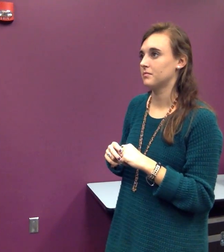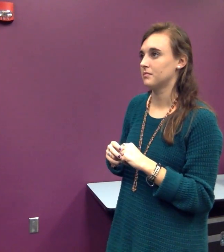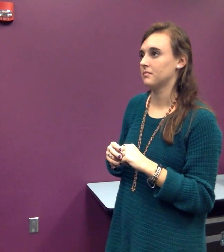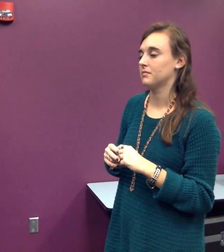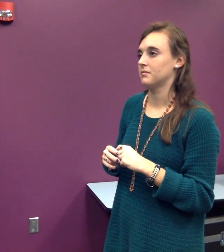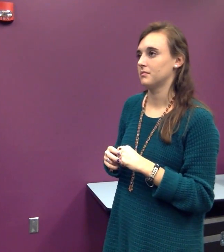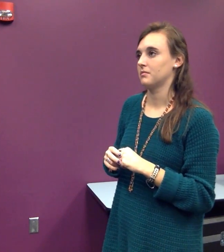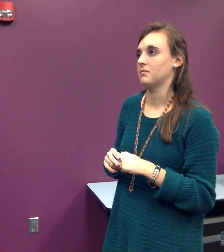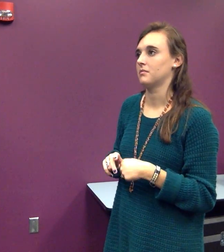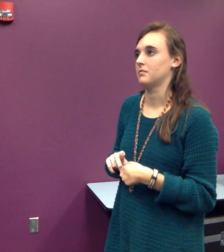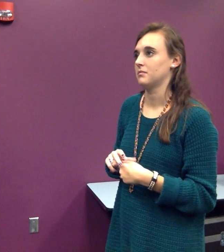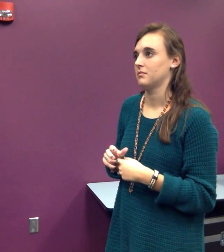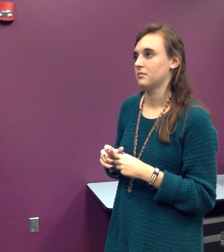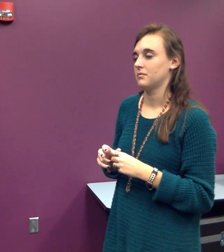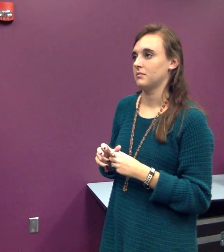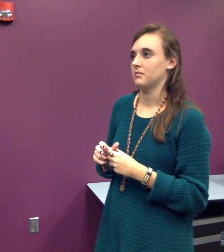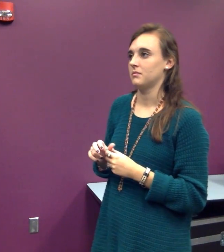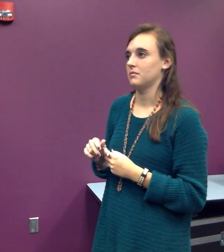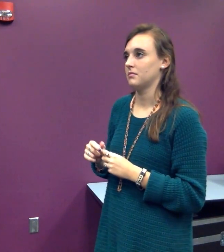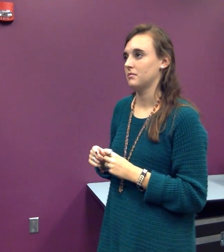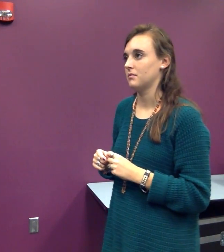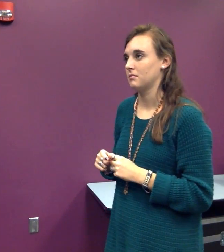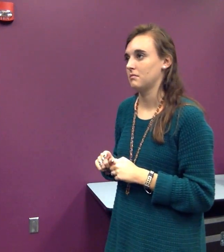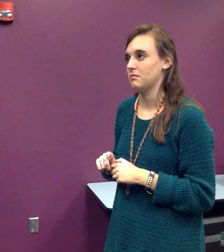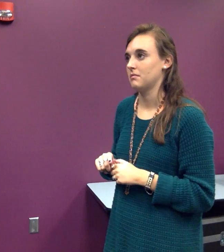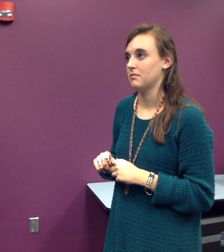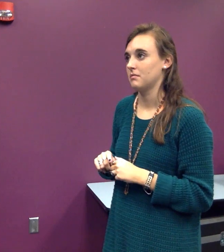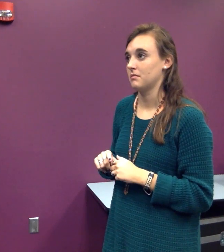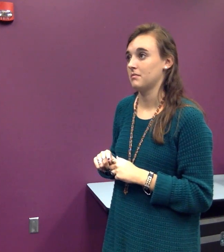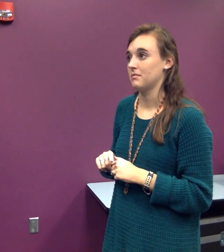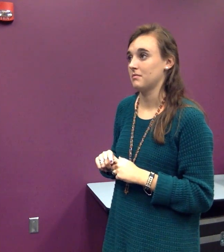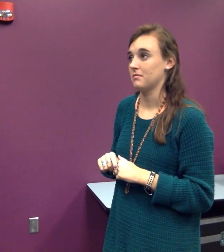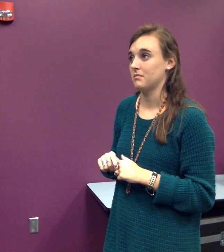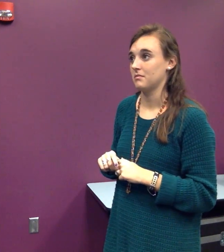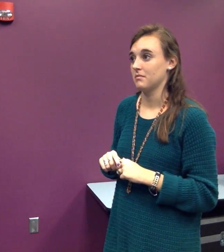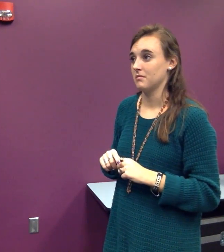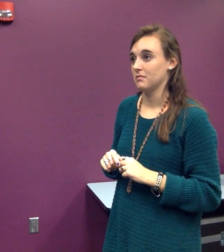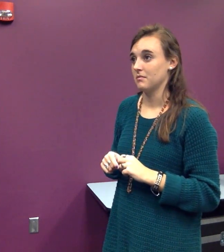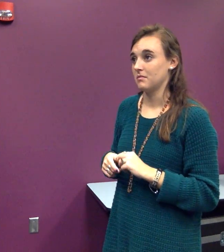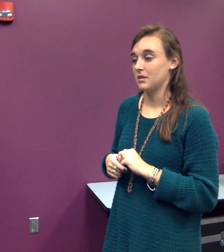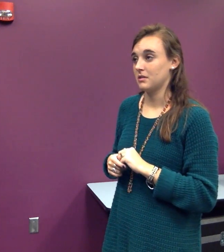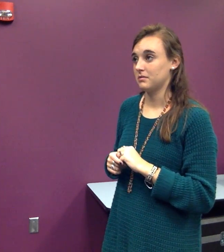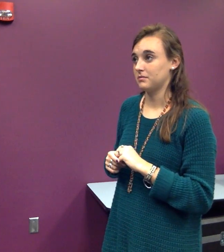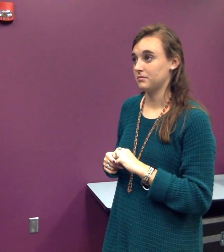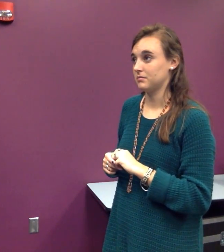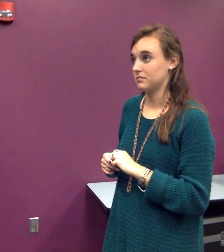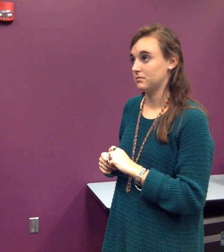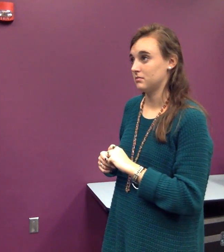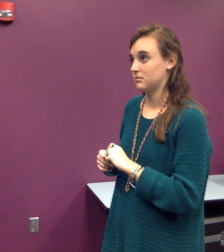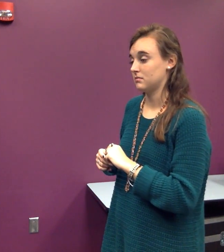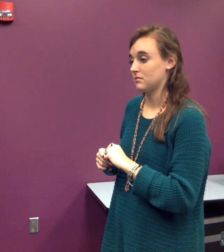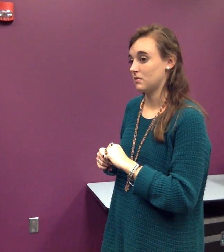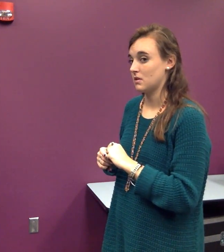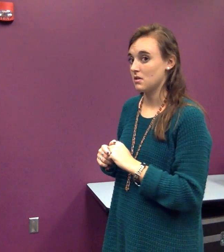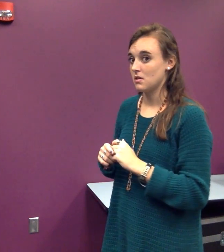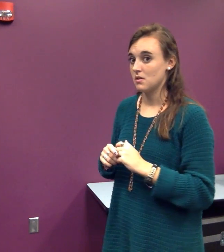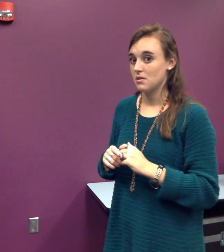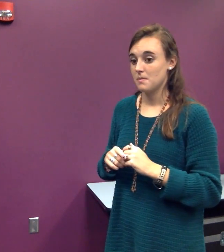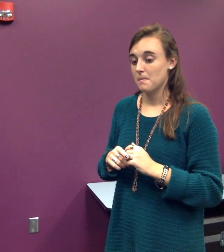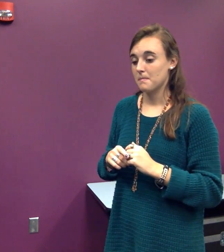the size of this board does not coincide with your paper. You shouldn't have to. And I'll come around to help for those of you that